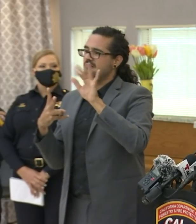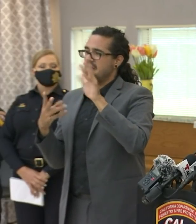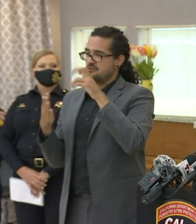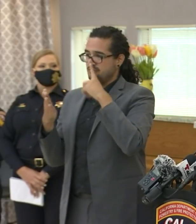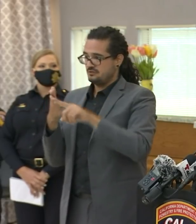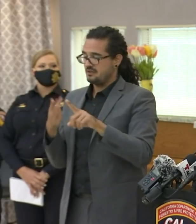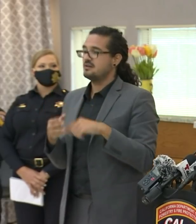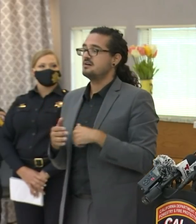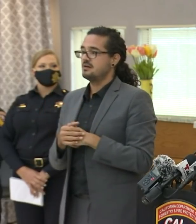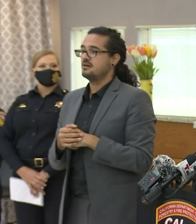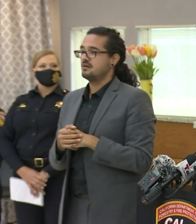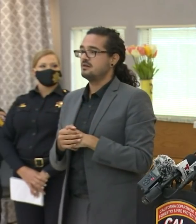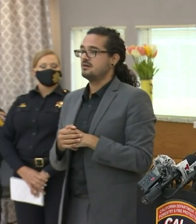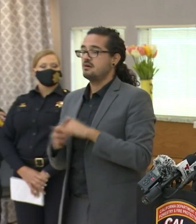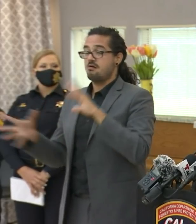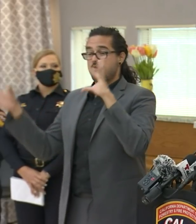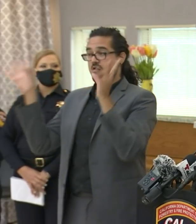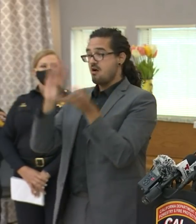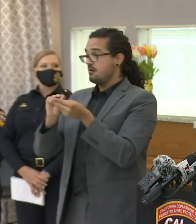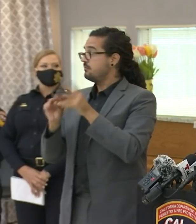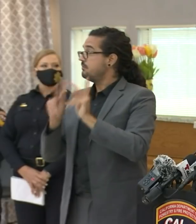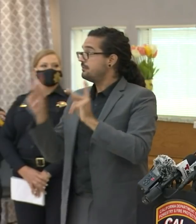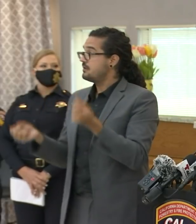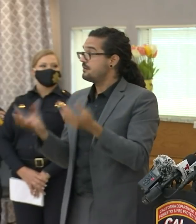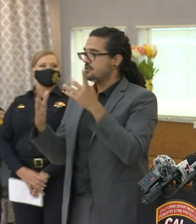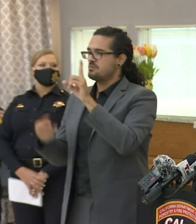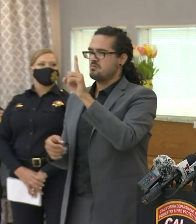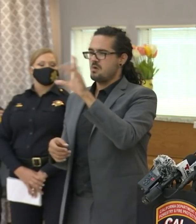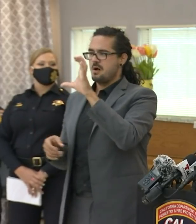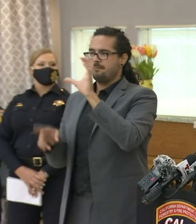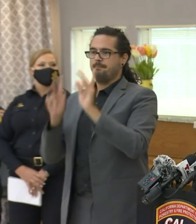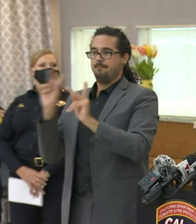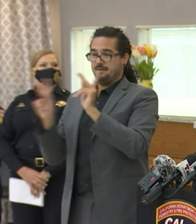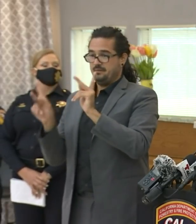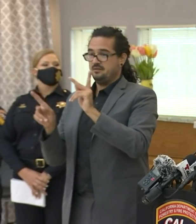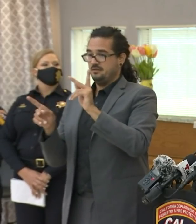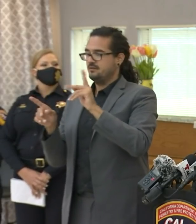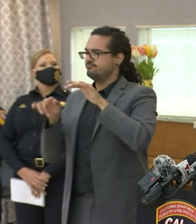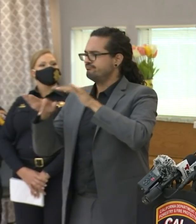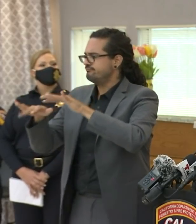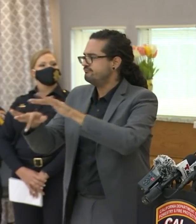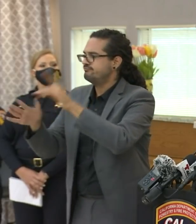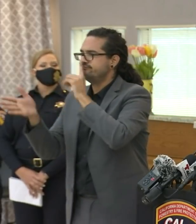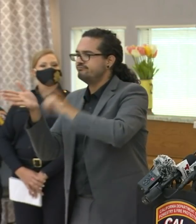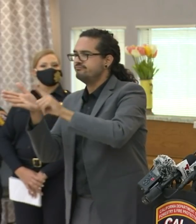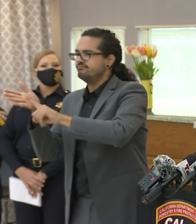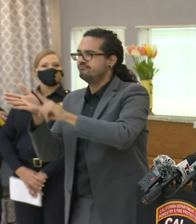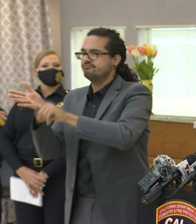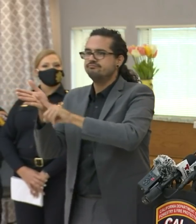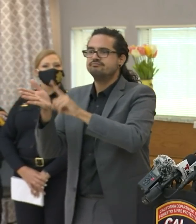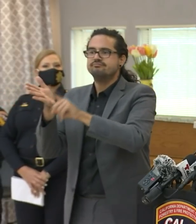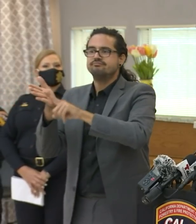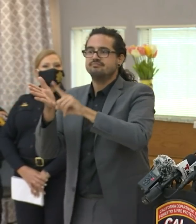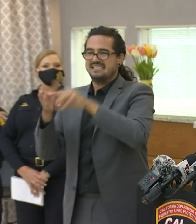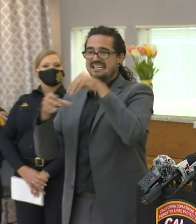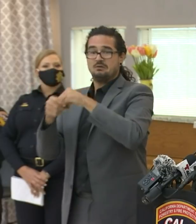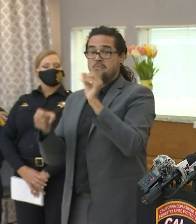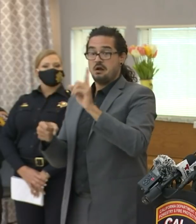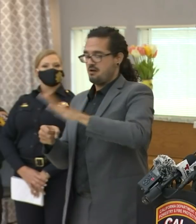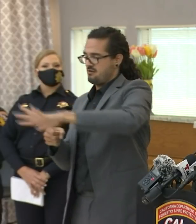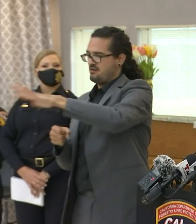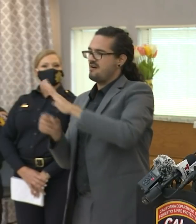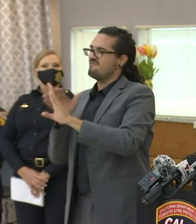folks total just in the evacuated area running around doing patrols. We had at least 30 people from allied